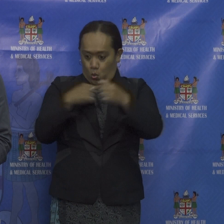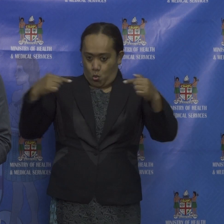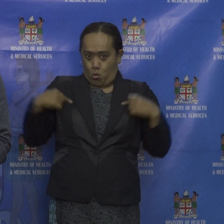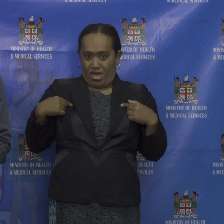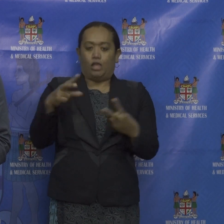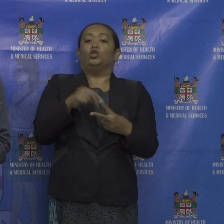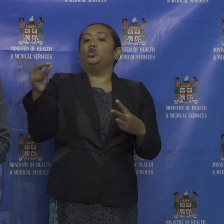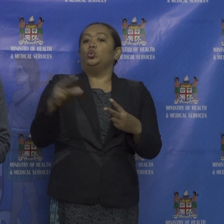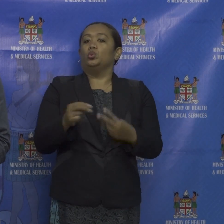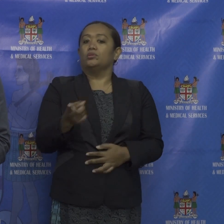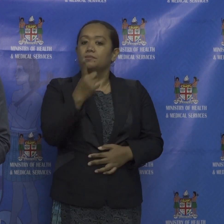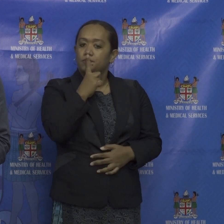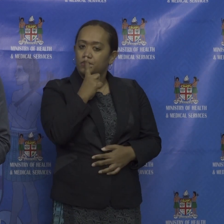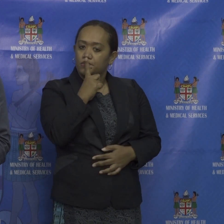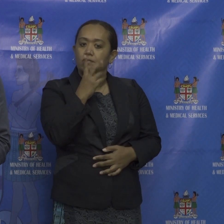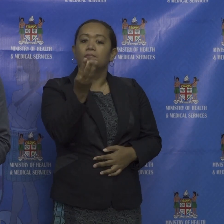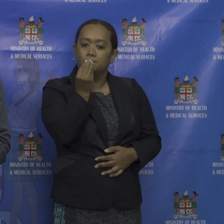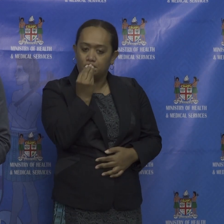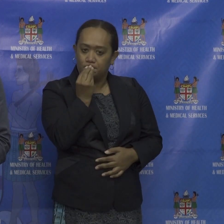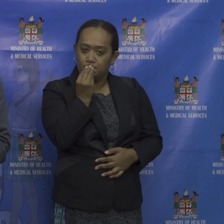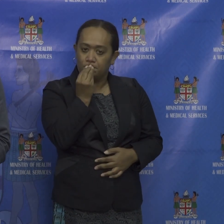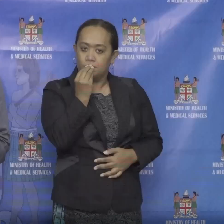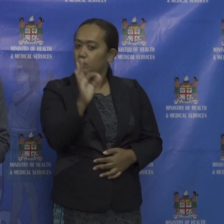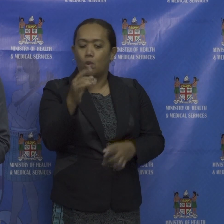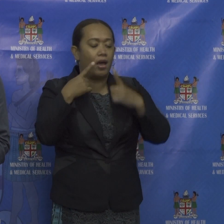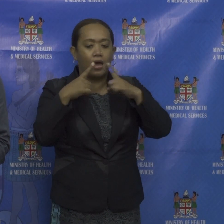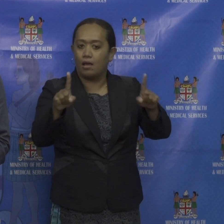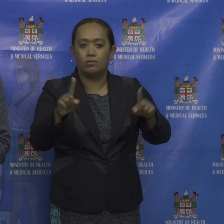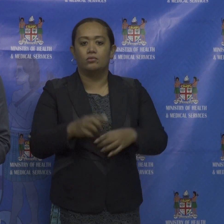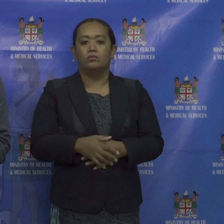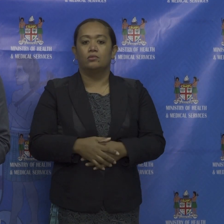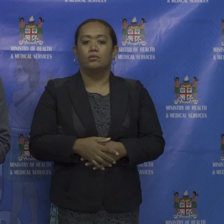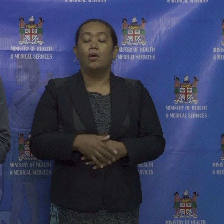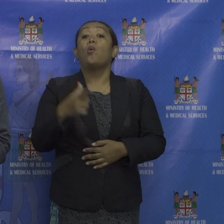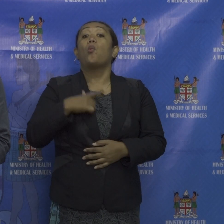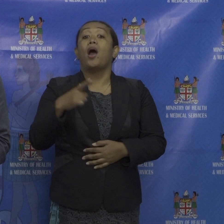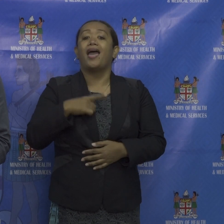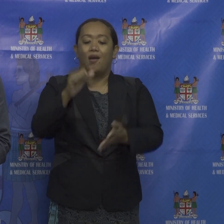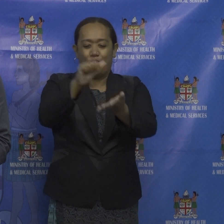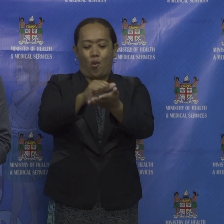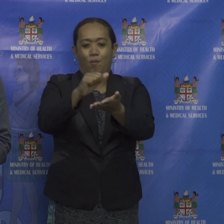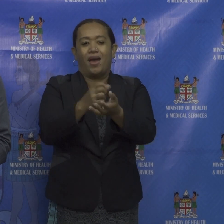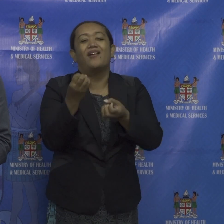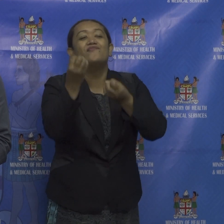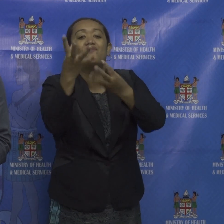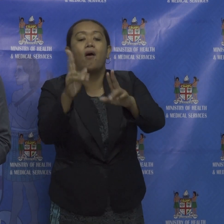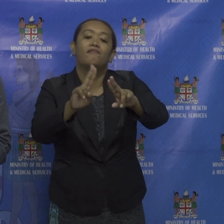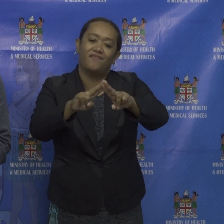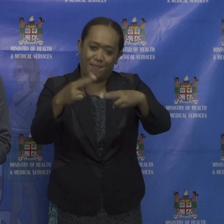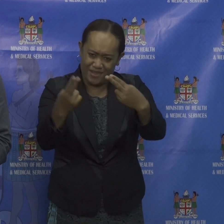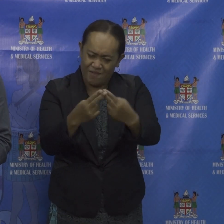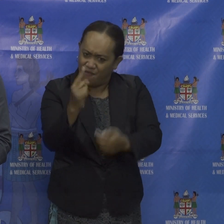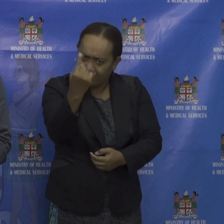to delay making the official announcement until after we could properly inform his family